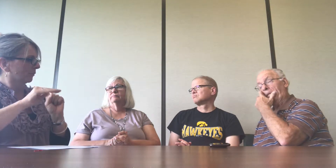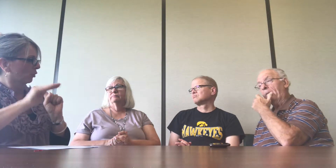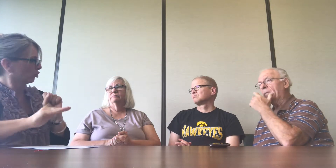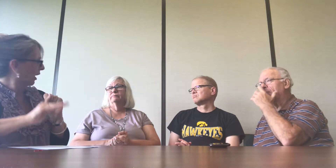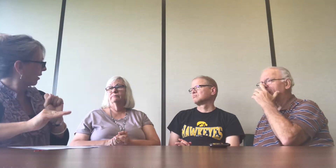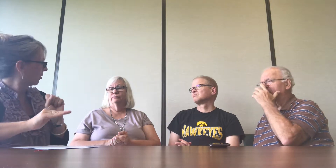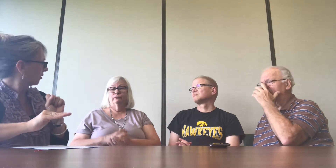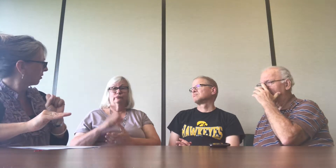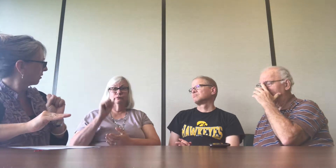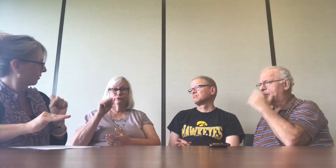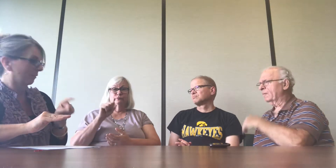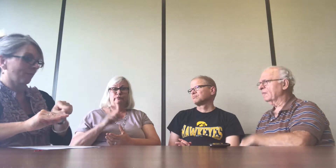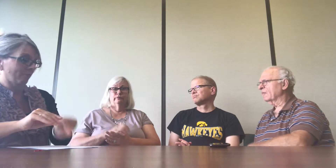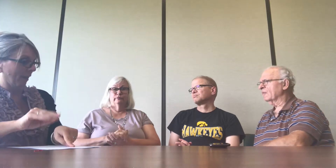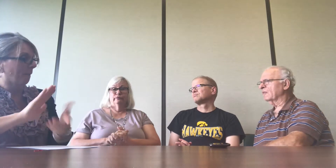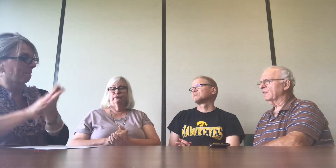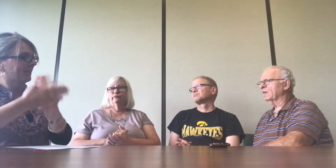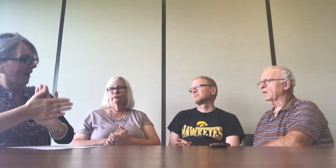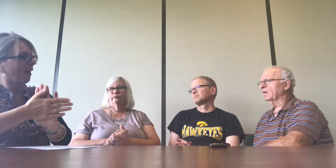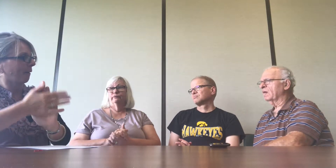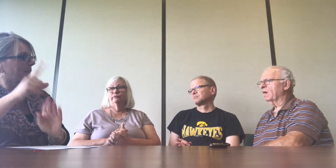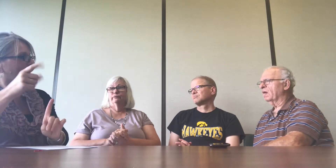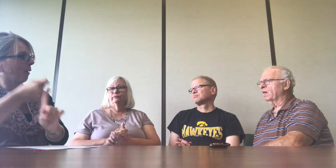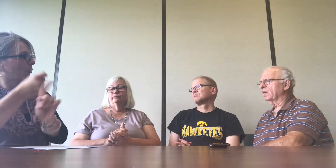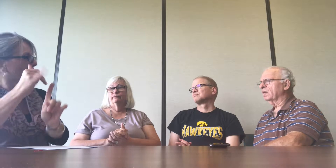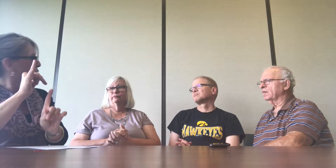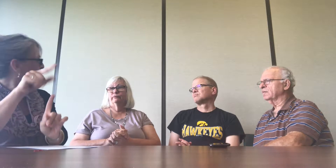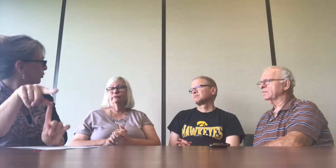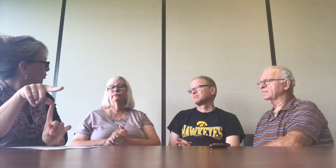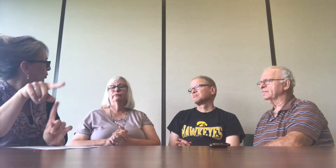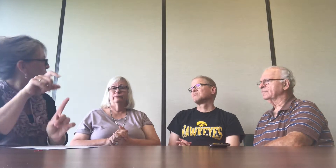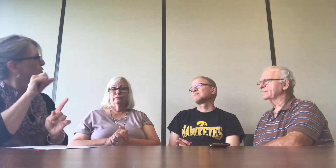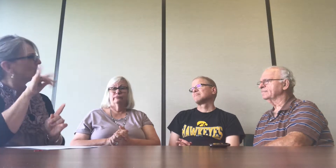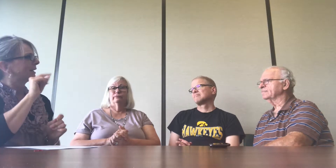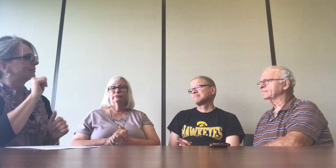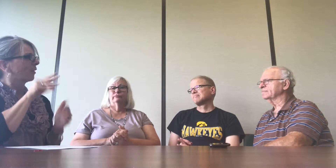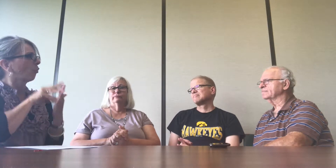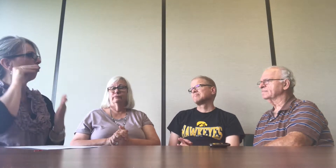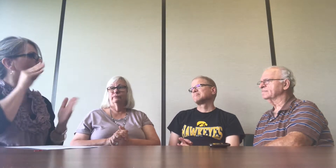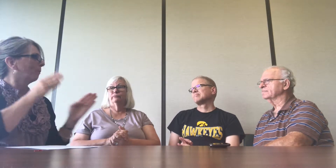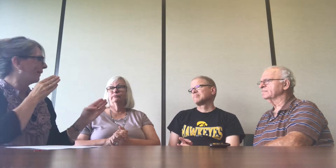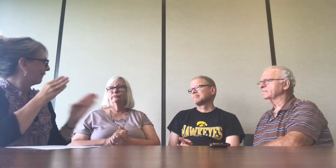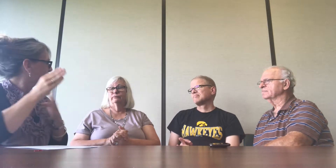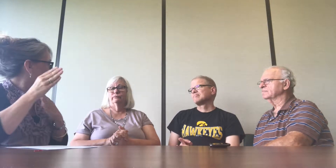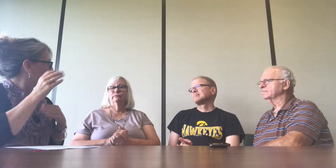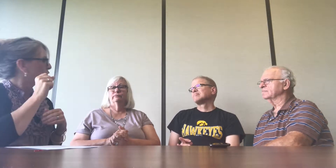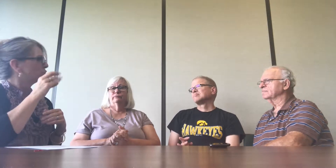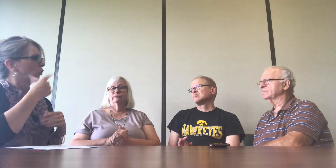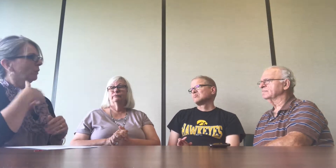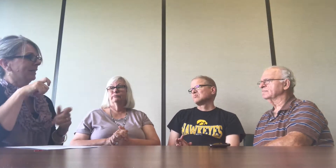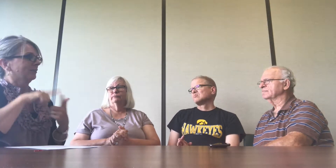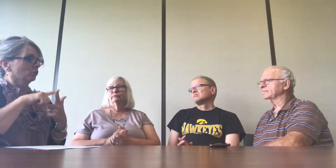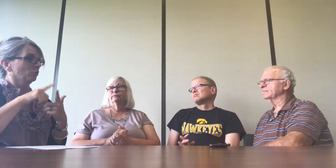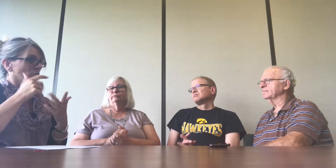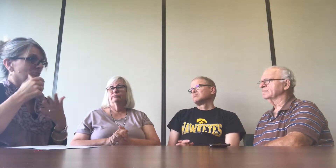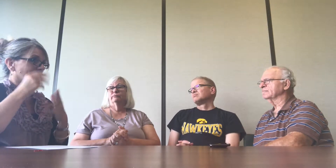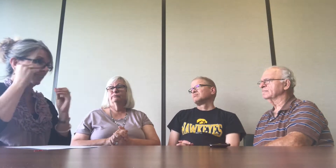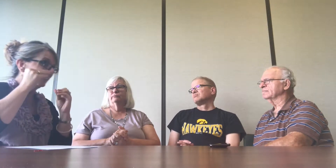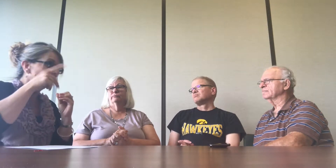abused by their parent or grandparent, that they could become an abuser when they grow up.